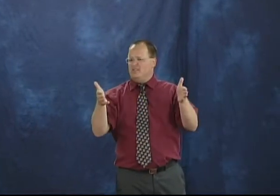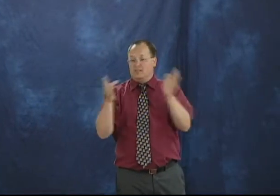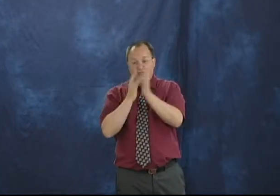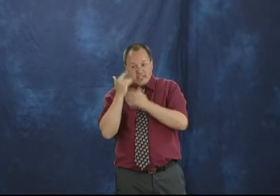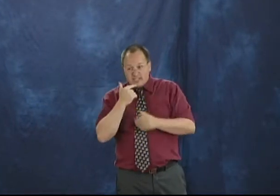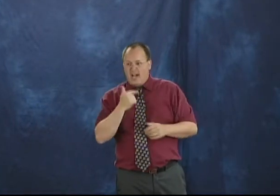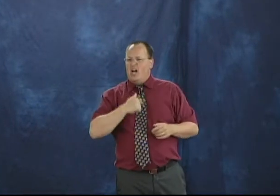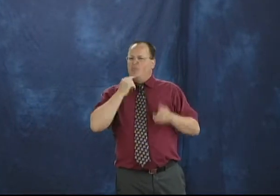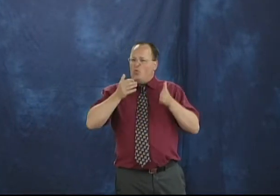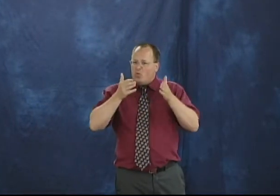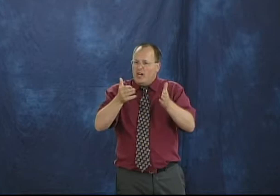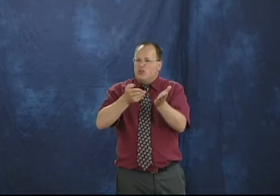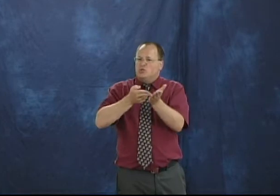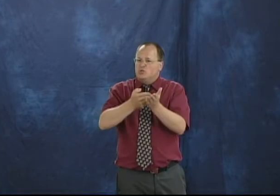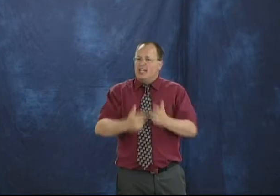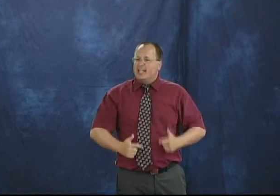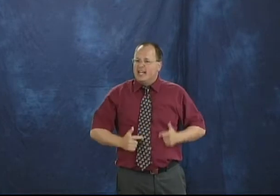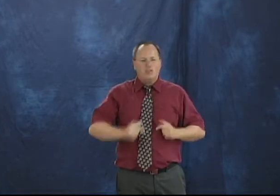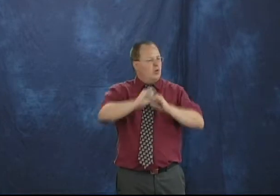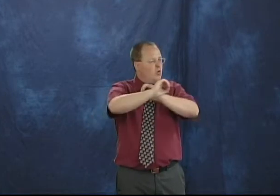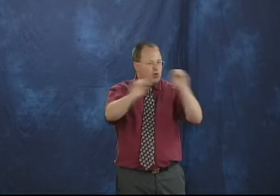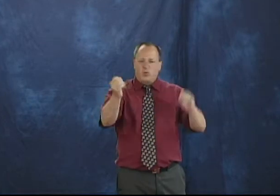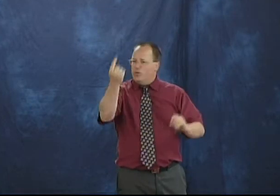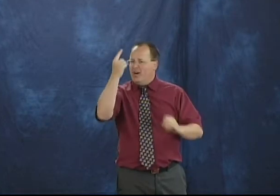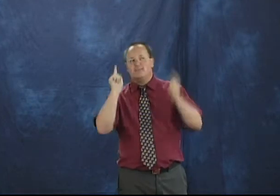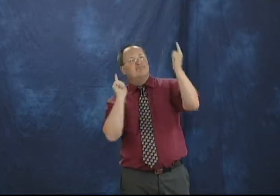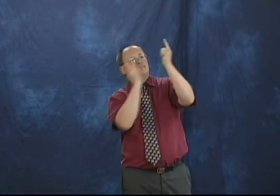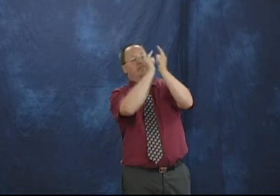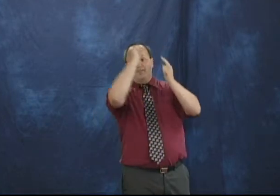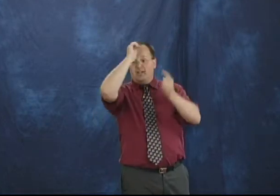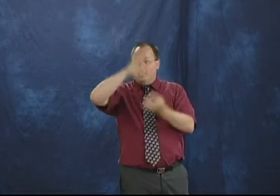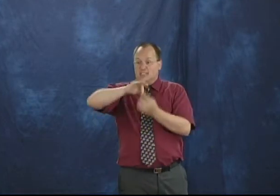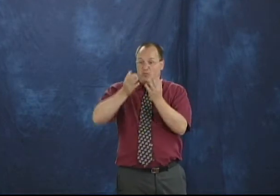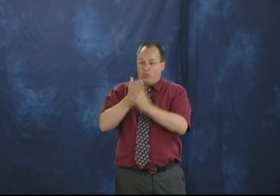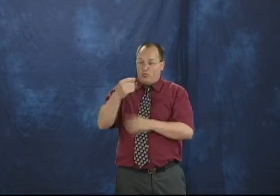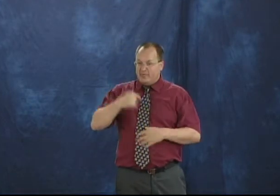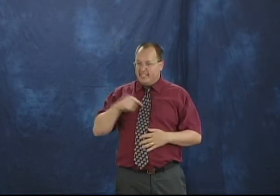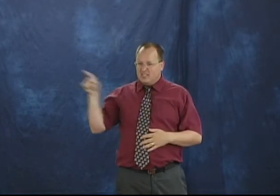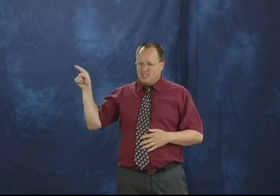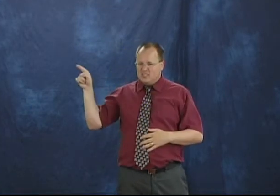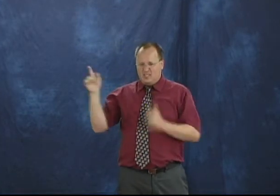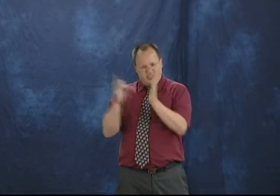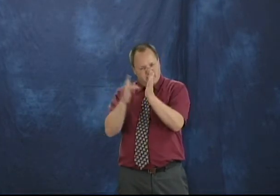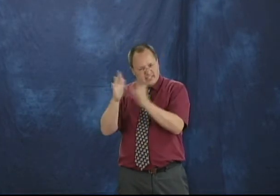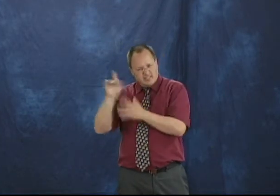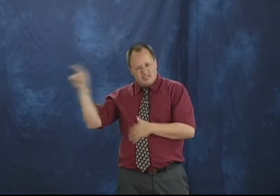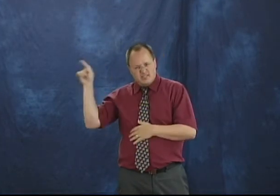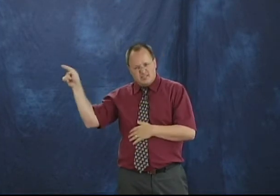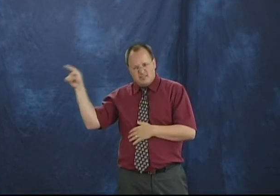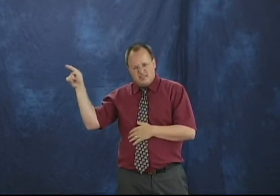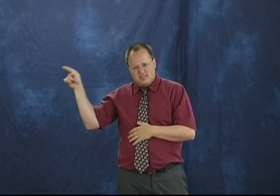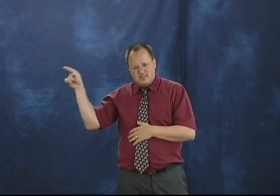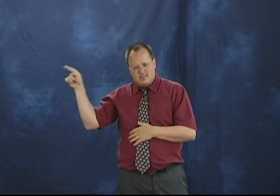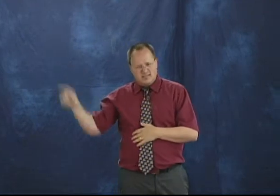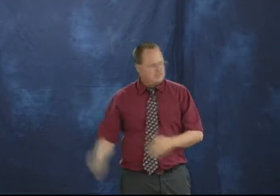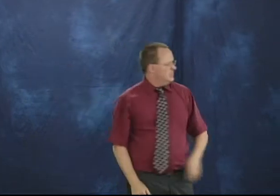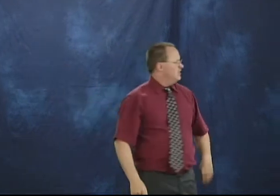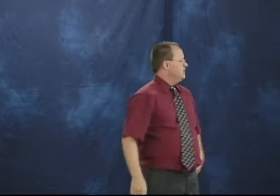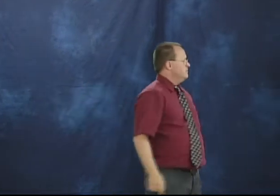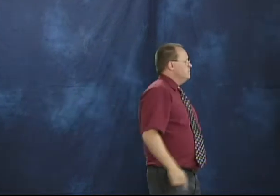the only way for us. That is the only way for the good to outweigh the bad, is through the death